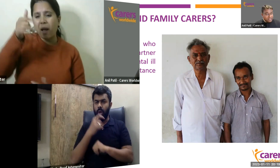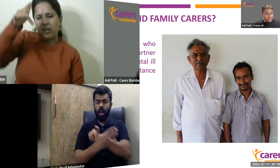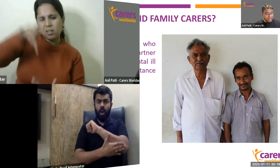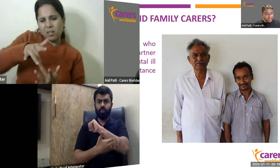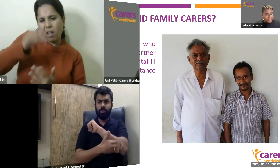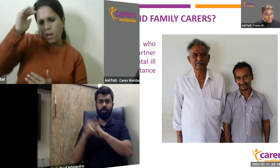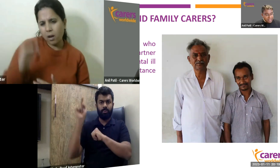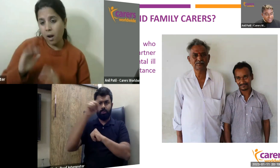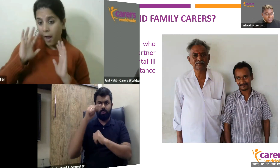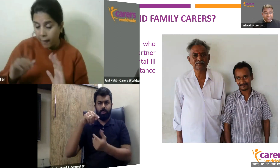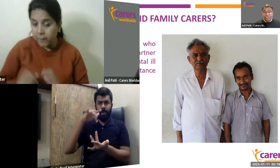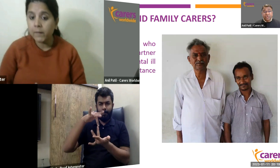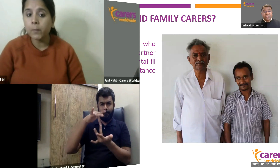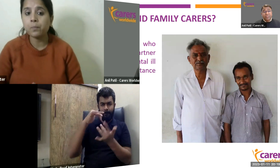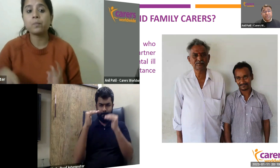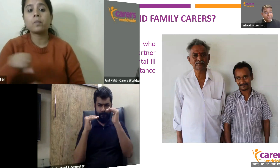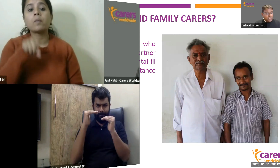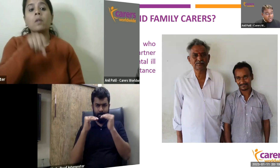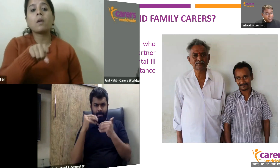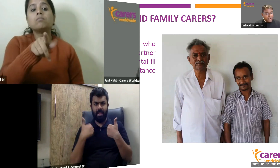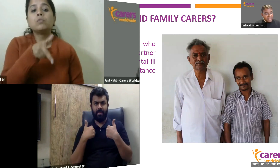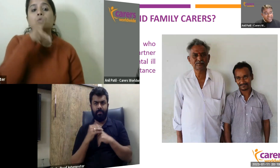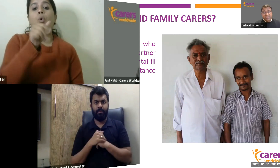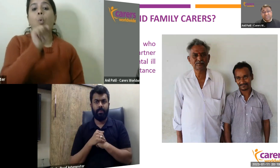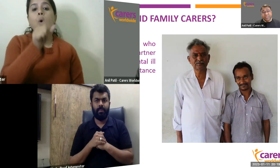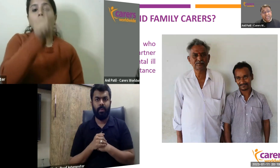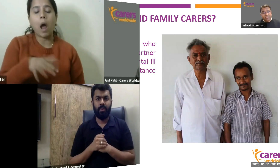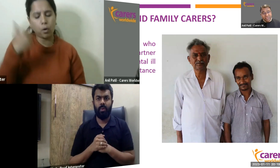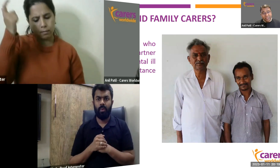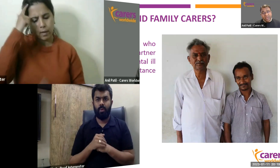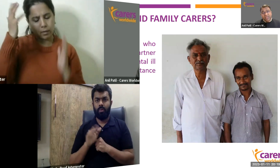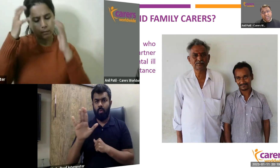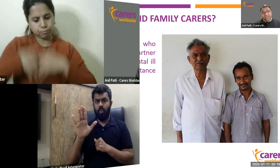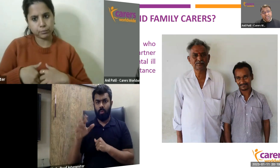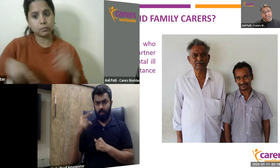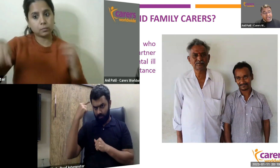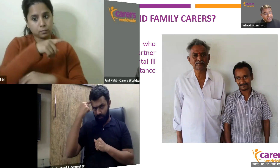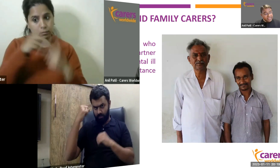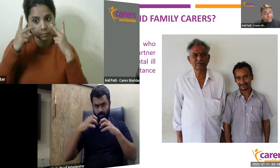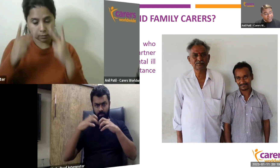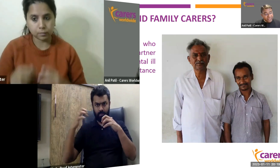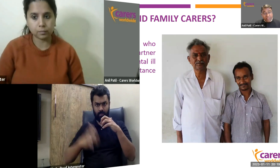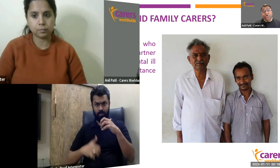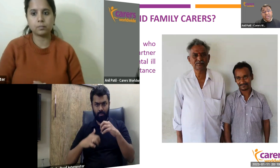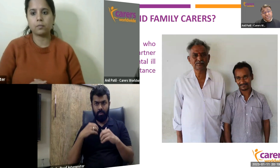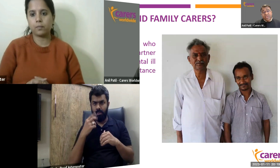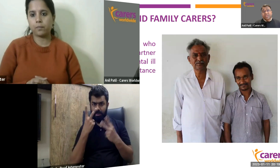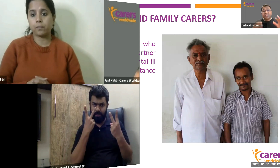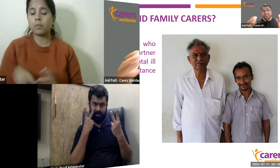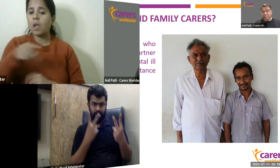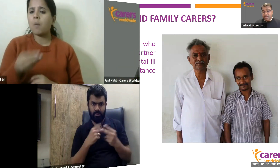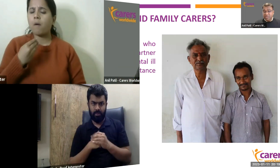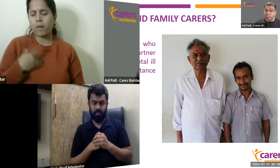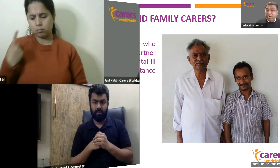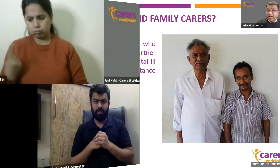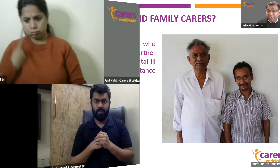Earlier, Rajaram was talking about how the mental health is being invisible, and they feel more isolated